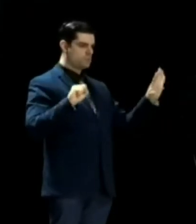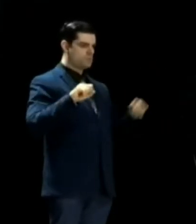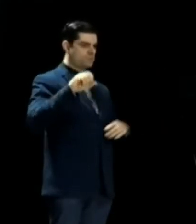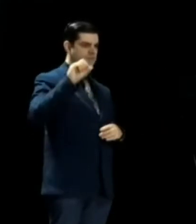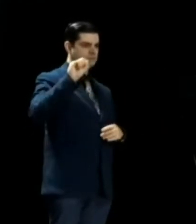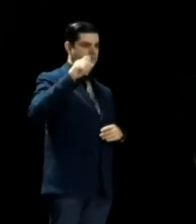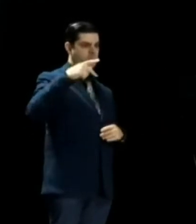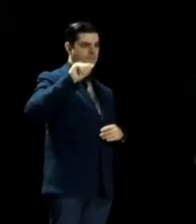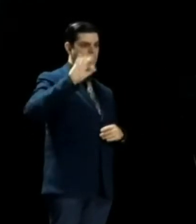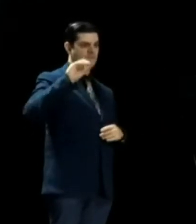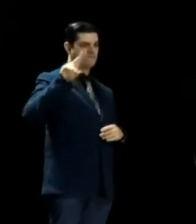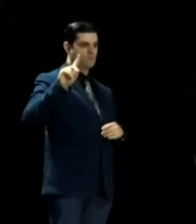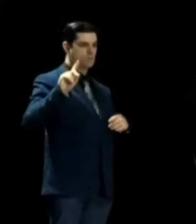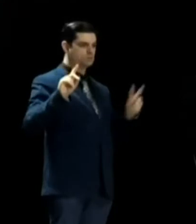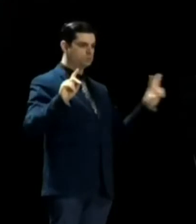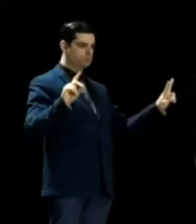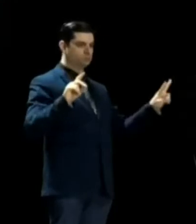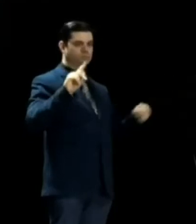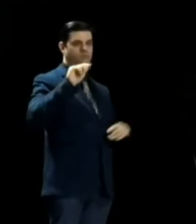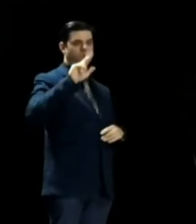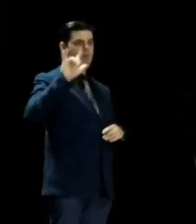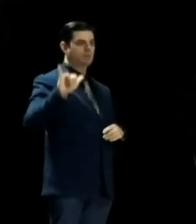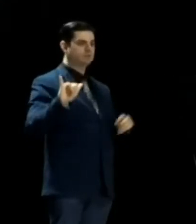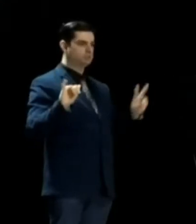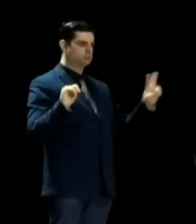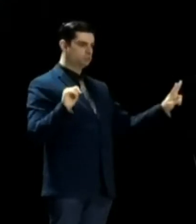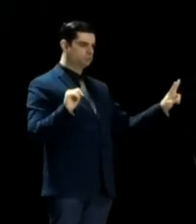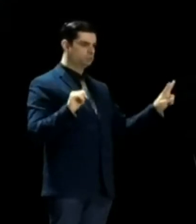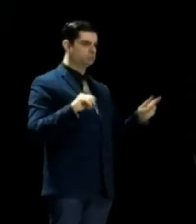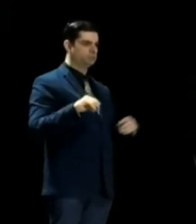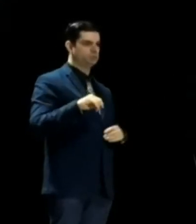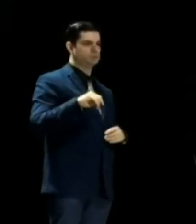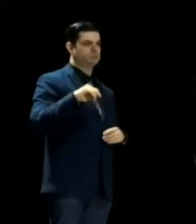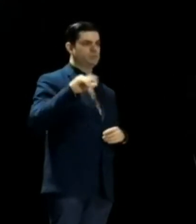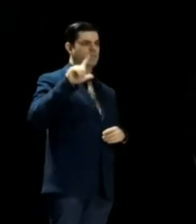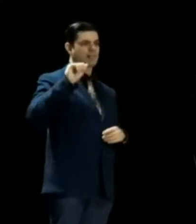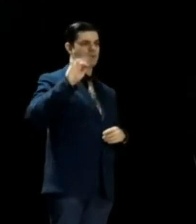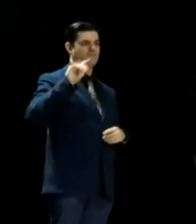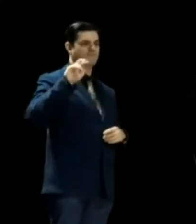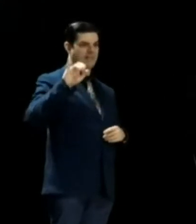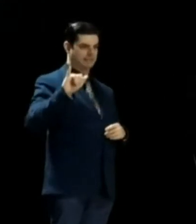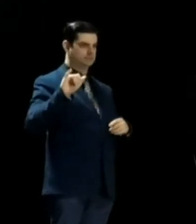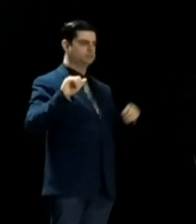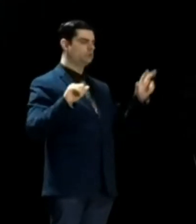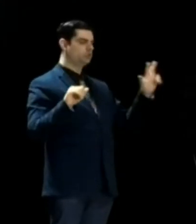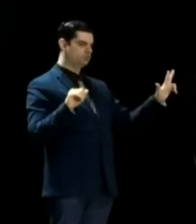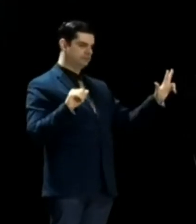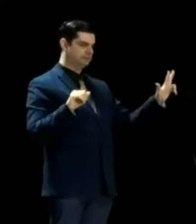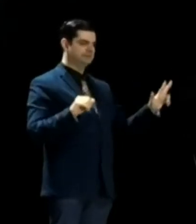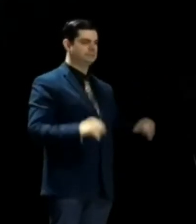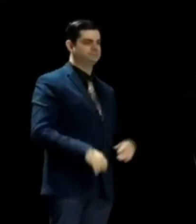2. So geographically, we've had the virus in every town, north, south, east, and west.